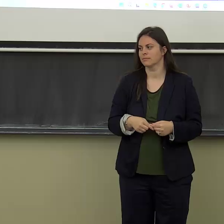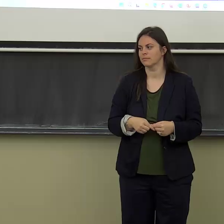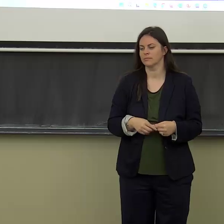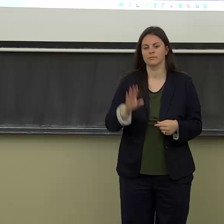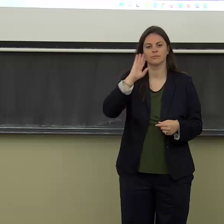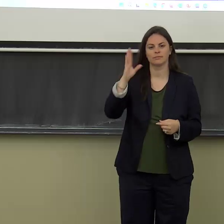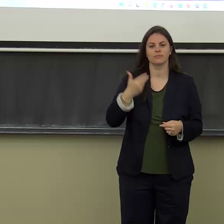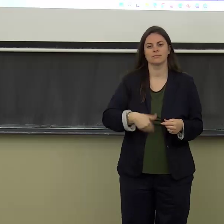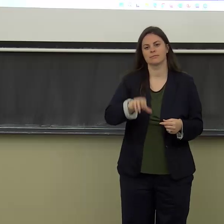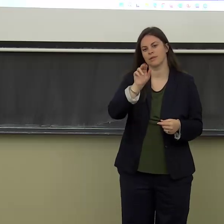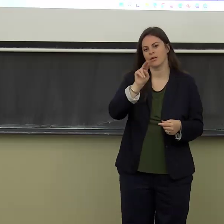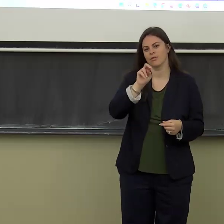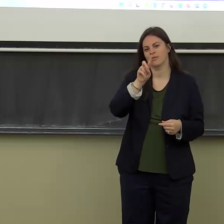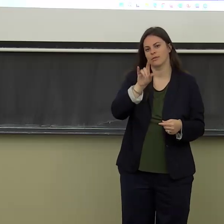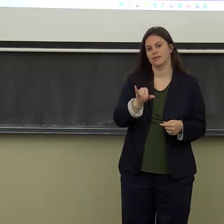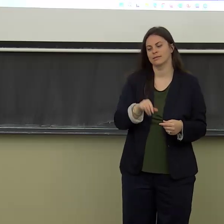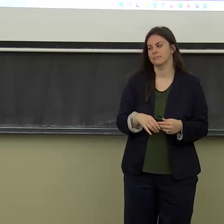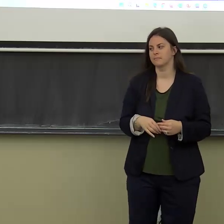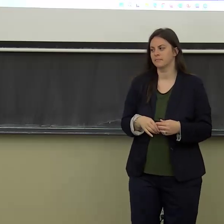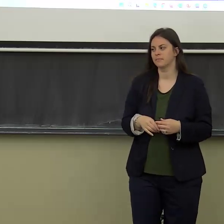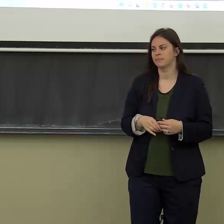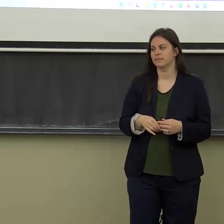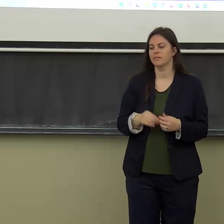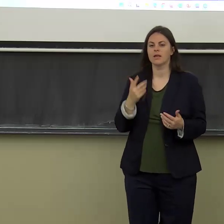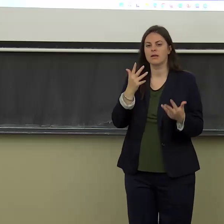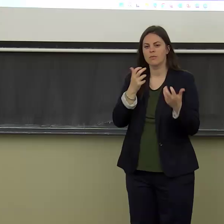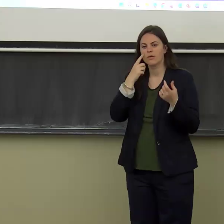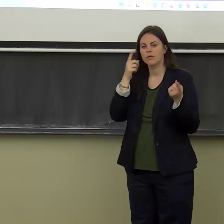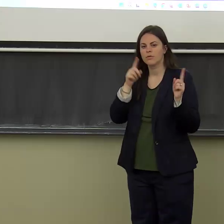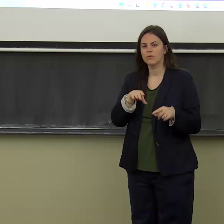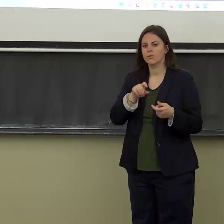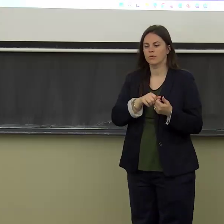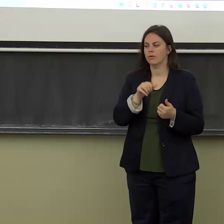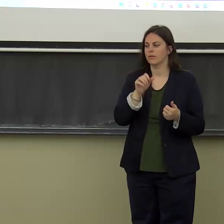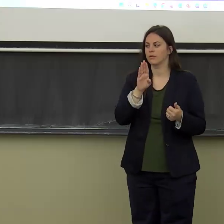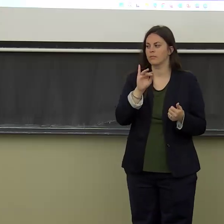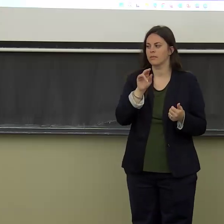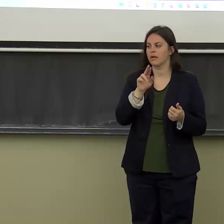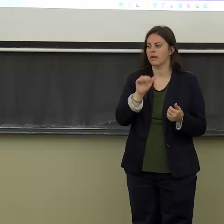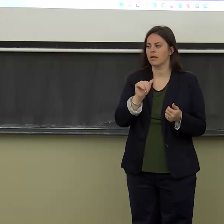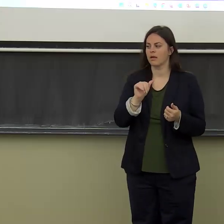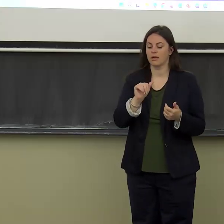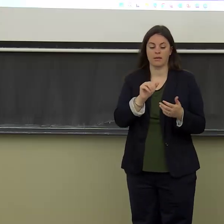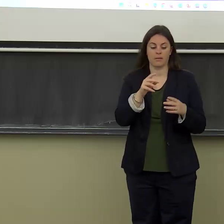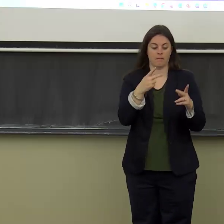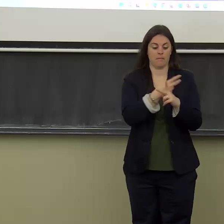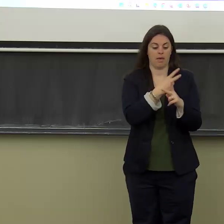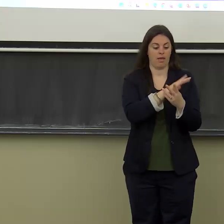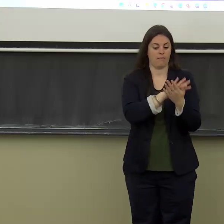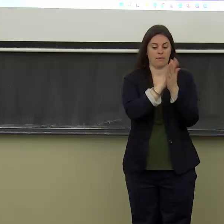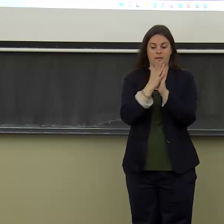Hello, Randy here. I wanted to agree with Bianca's, you can't really legislate math. That really